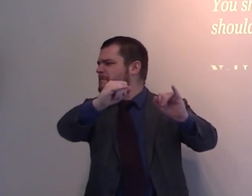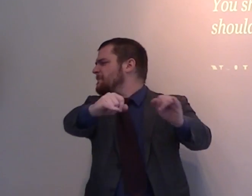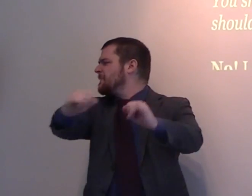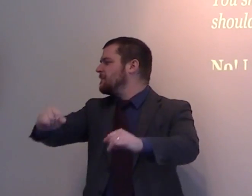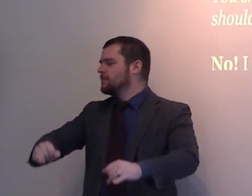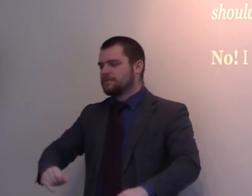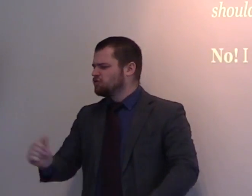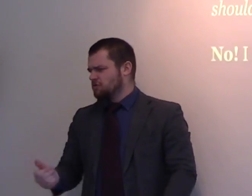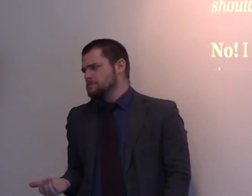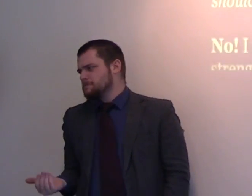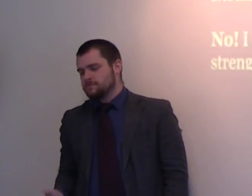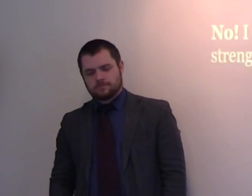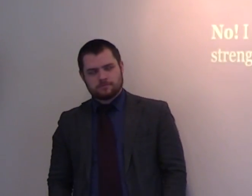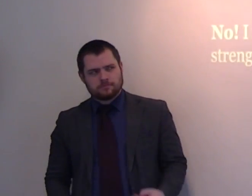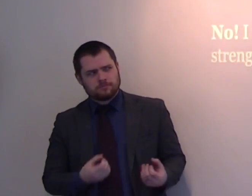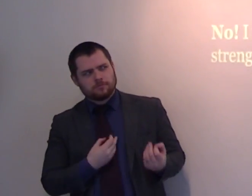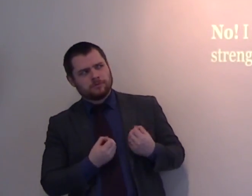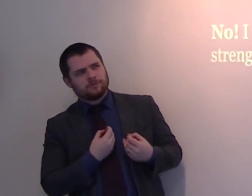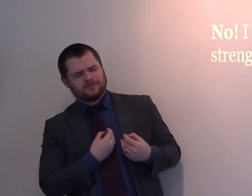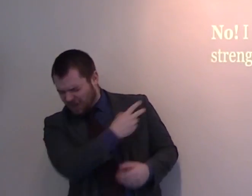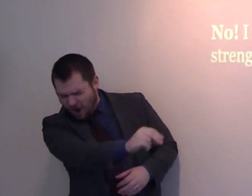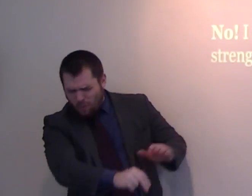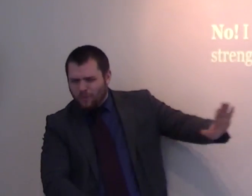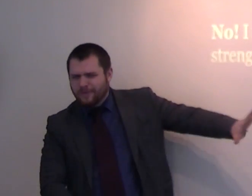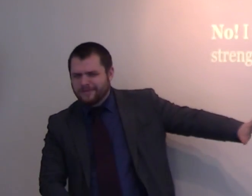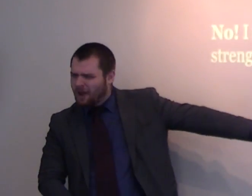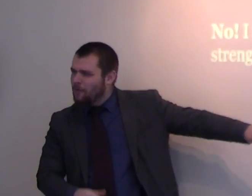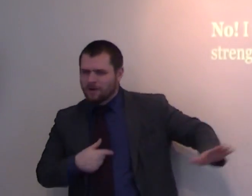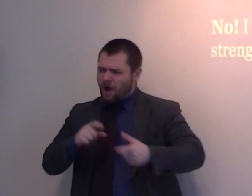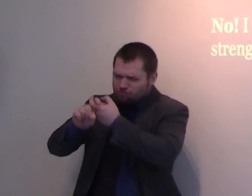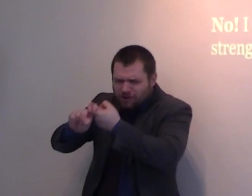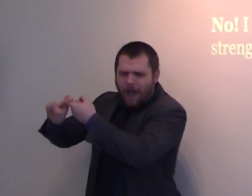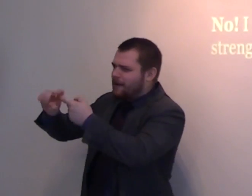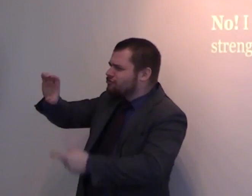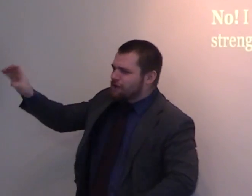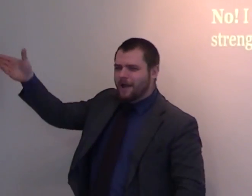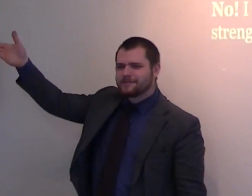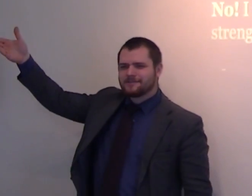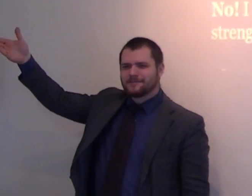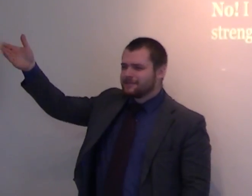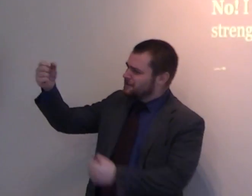End quote. No, I rely on Christ, and He gives me strength.